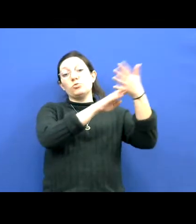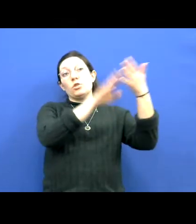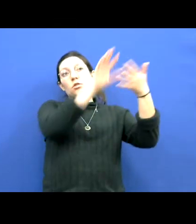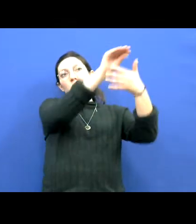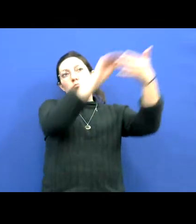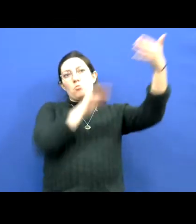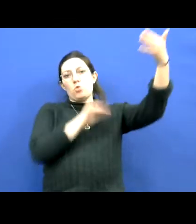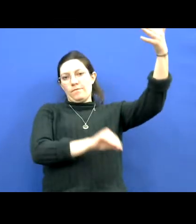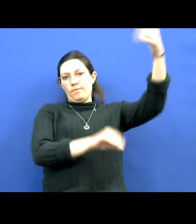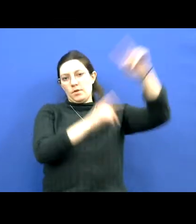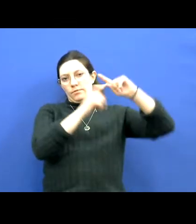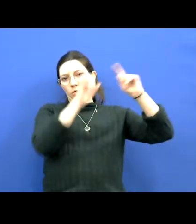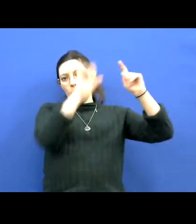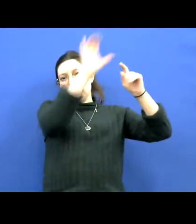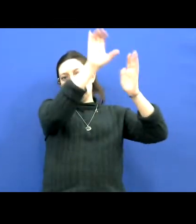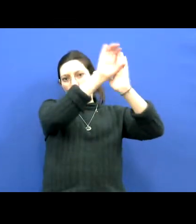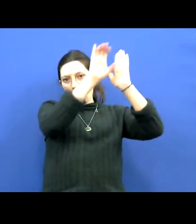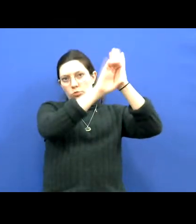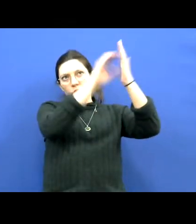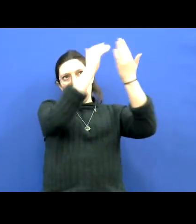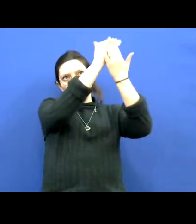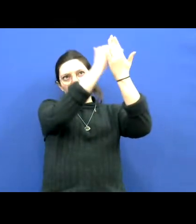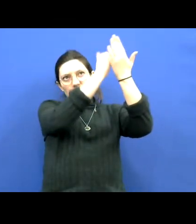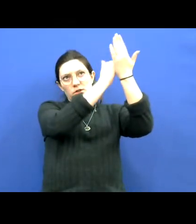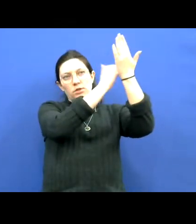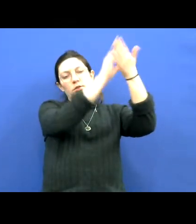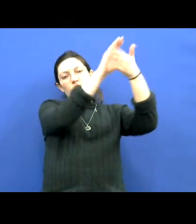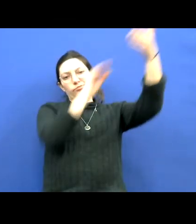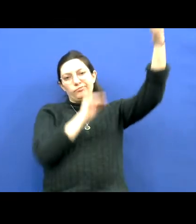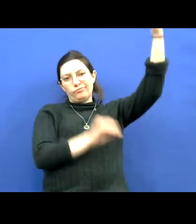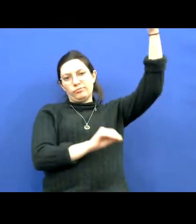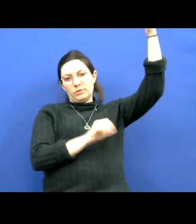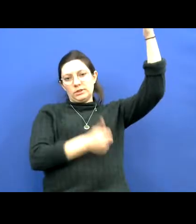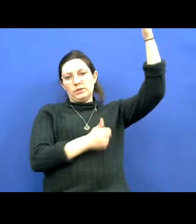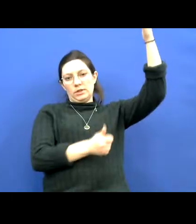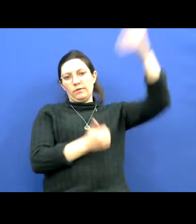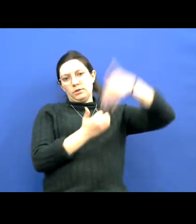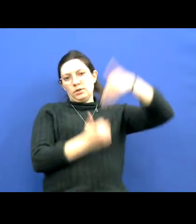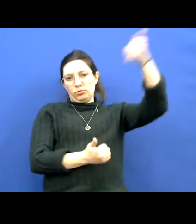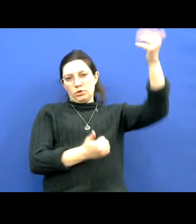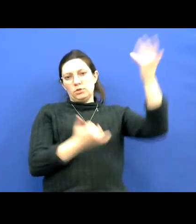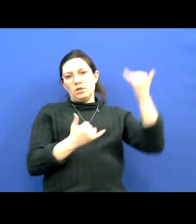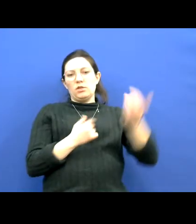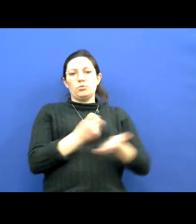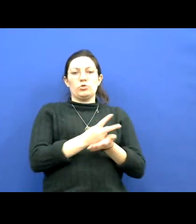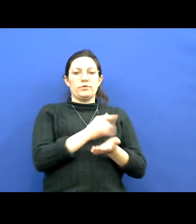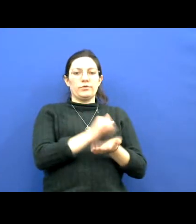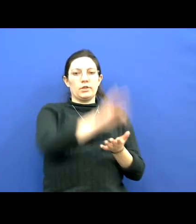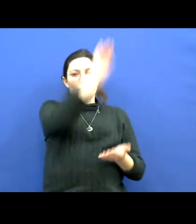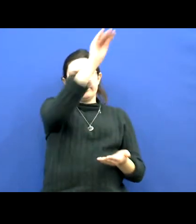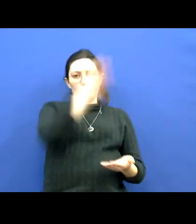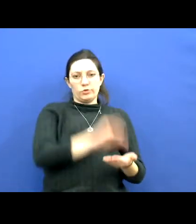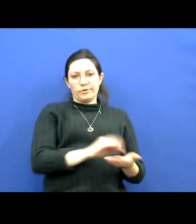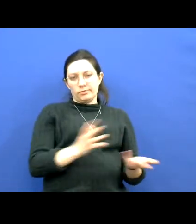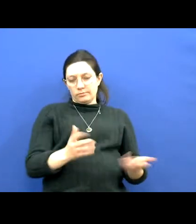the sections of code itself and into its own schedule. And this is now approving that